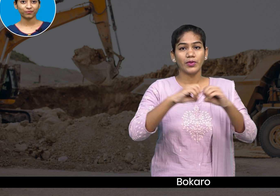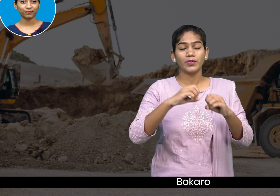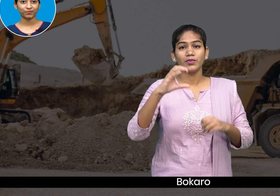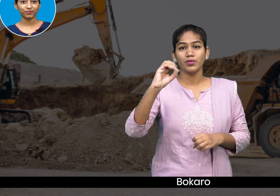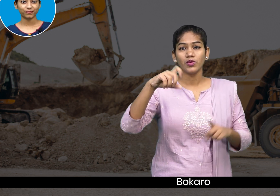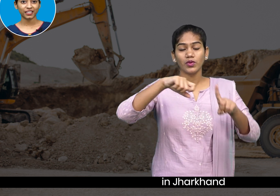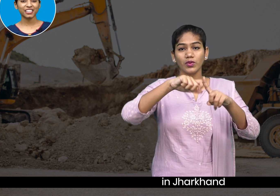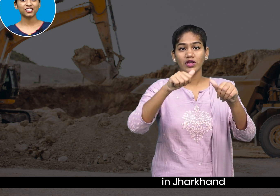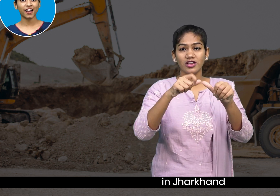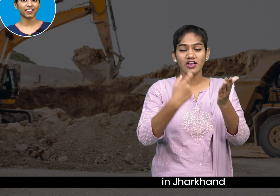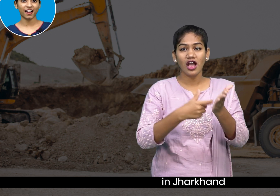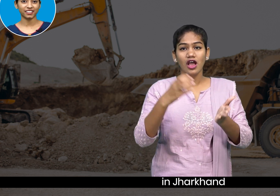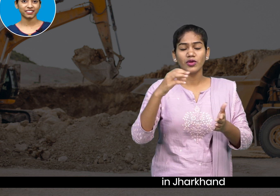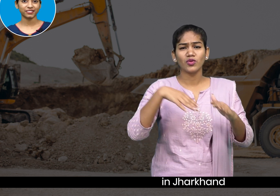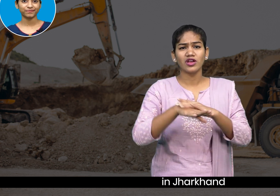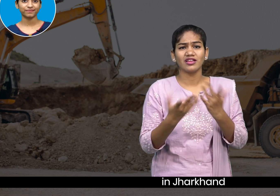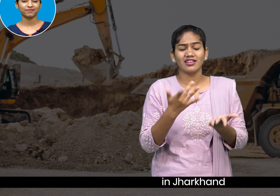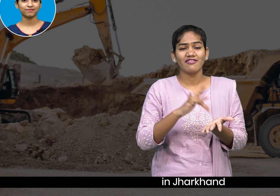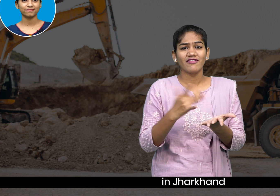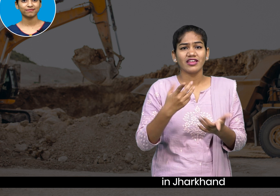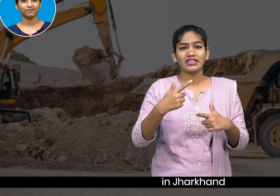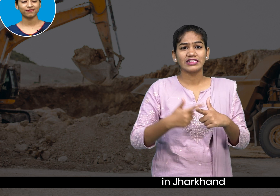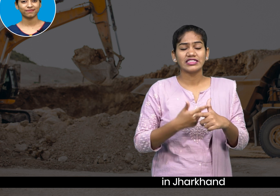Bokaro in Jharkhand.